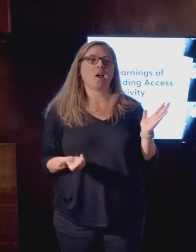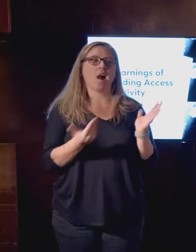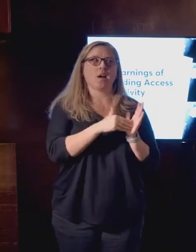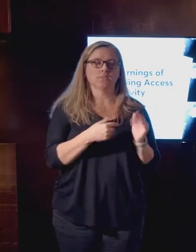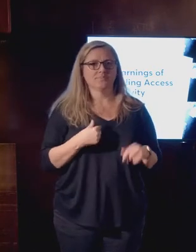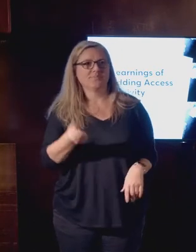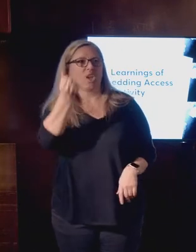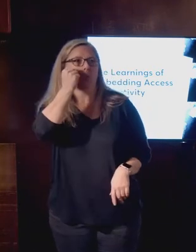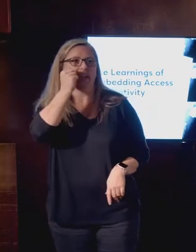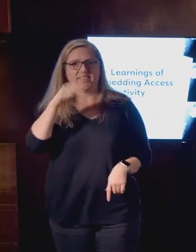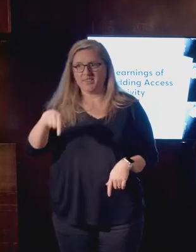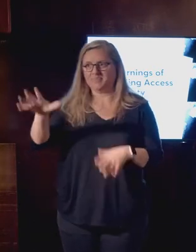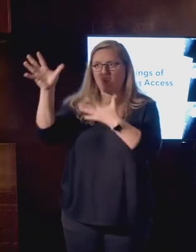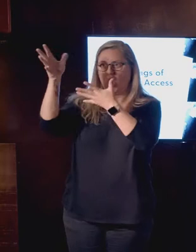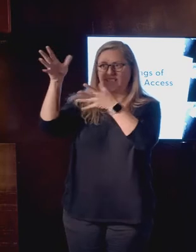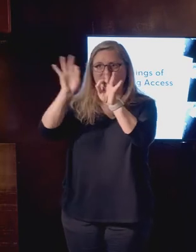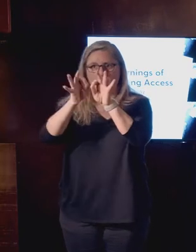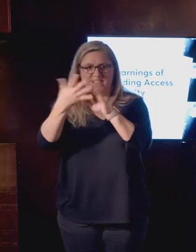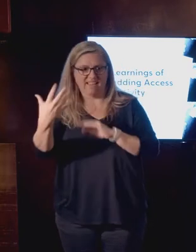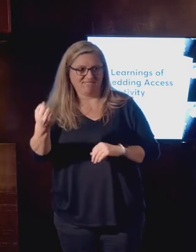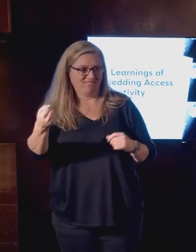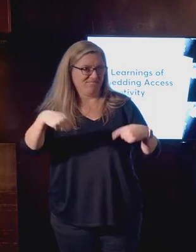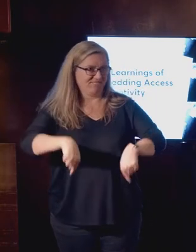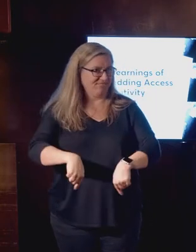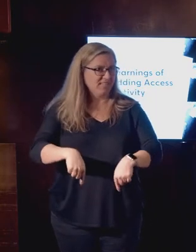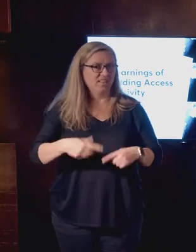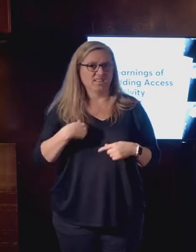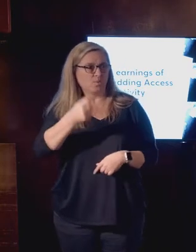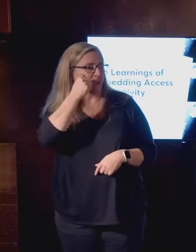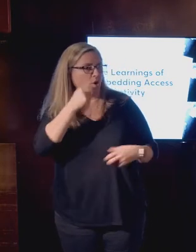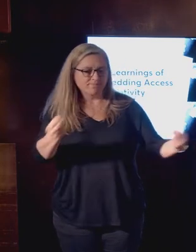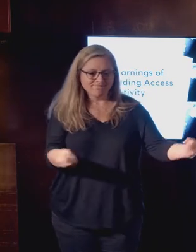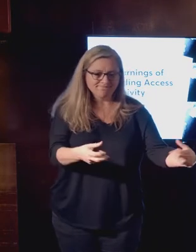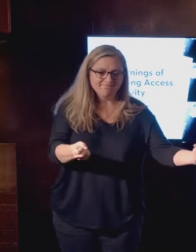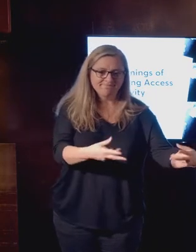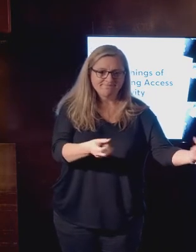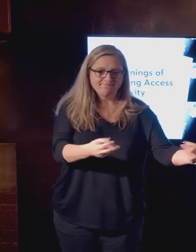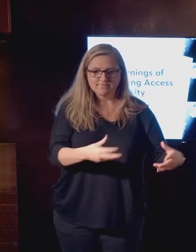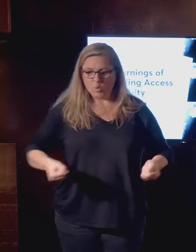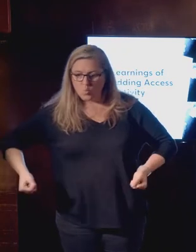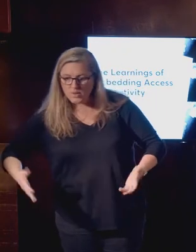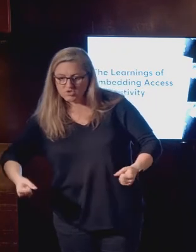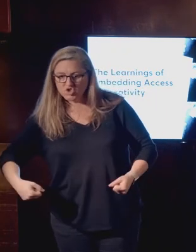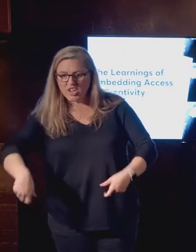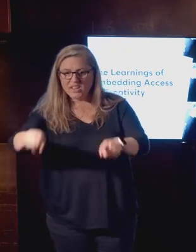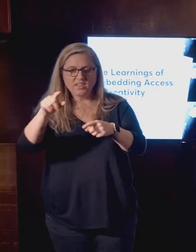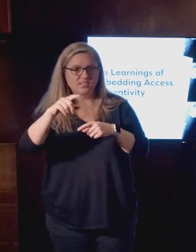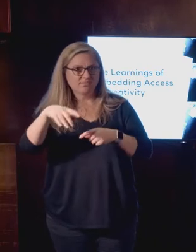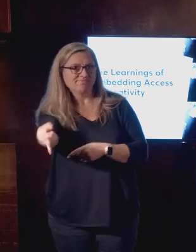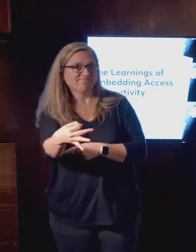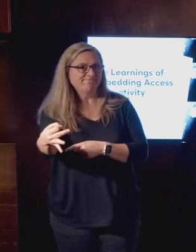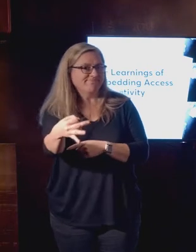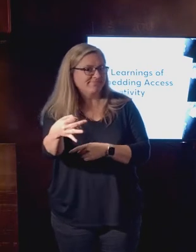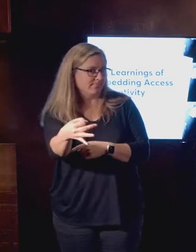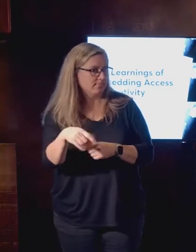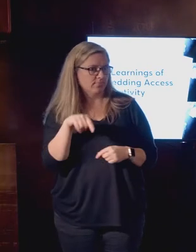Auslan interpreter on the edge of the stage, as we've got now. We're aware of closed captioning and wheelchair spaces, but what happens when access becomes part